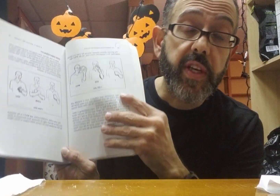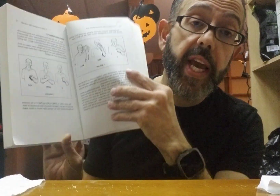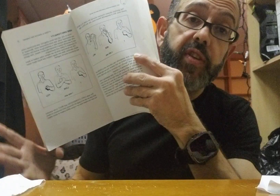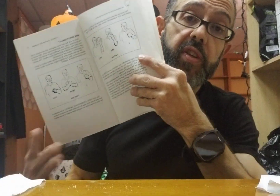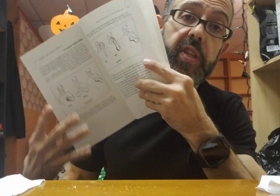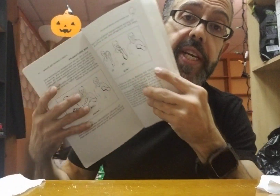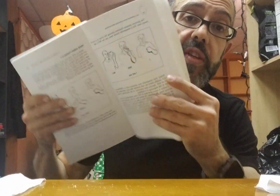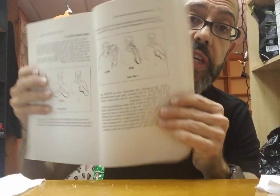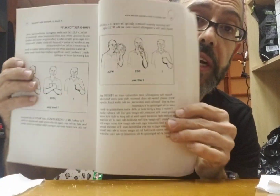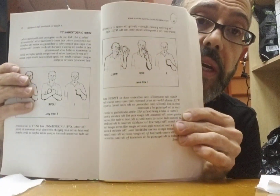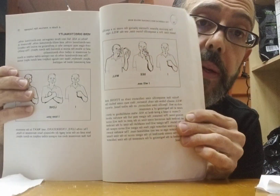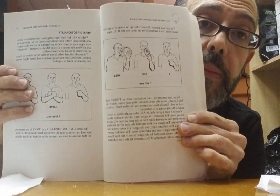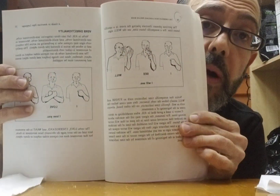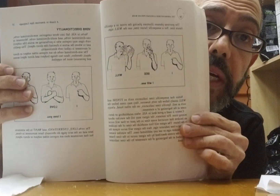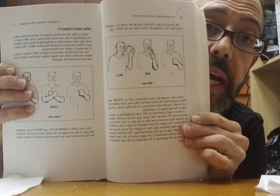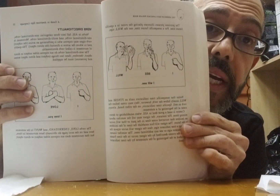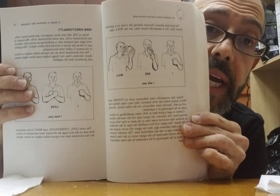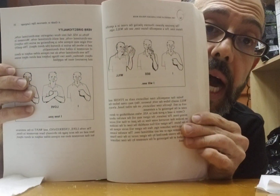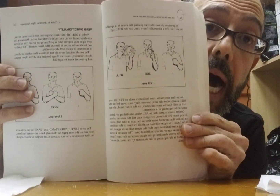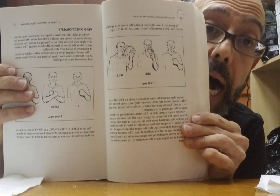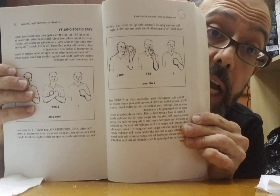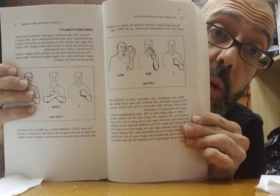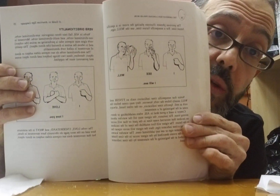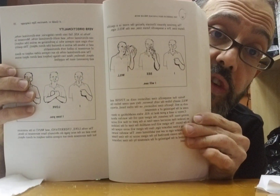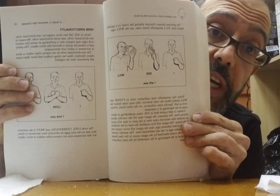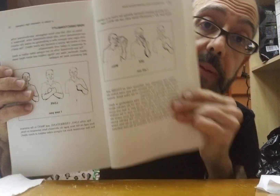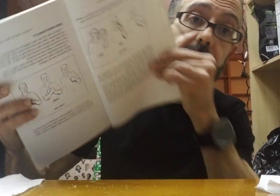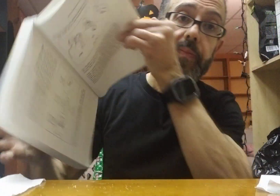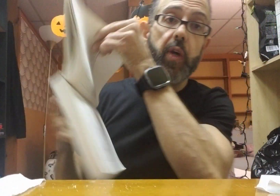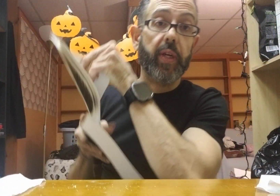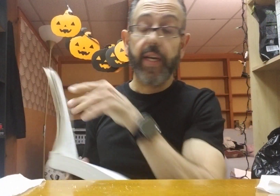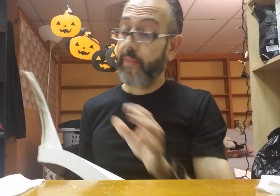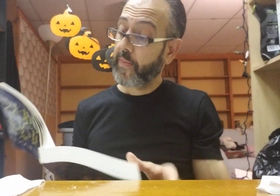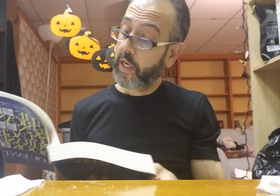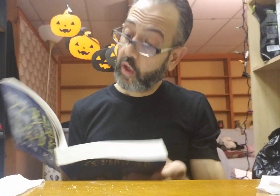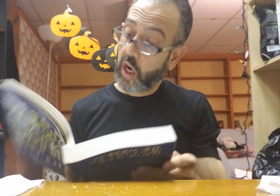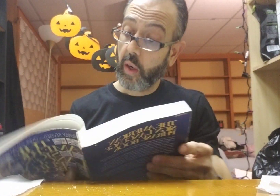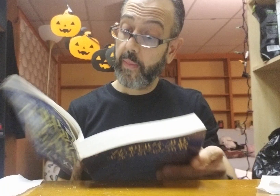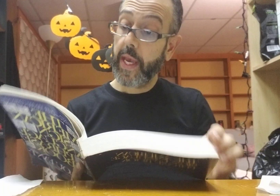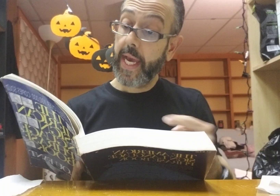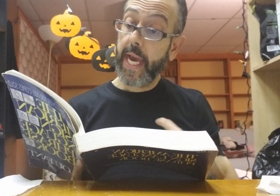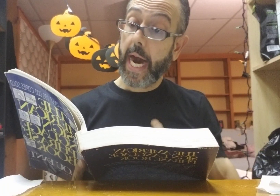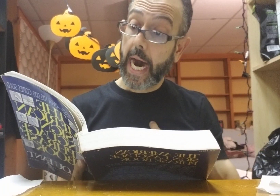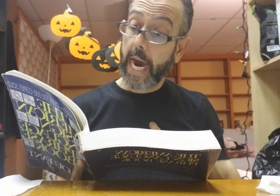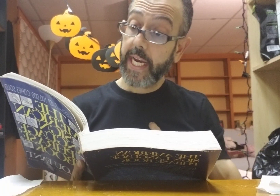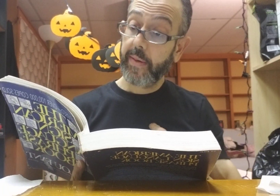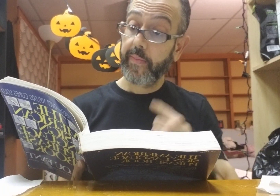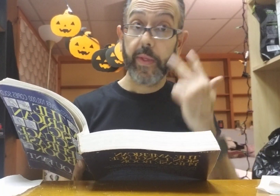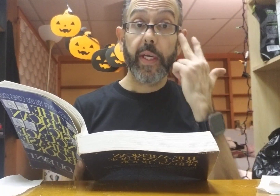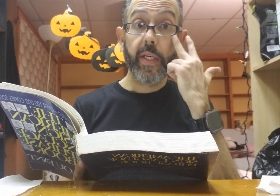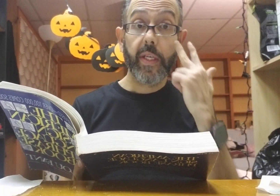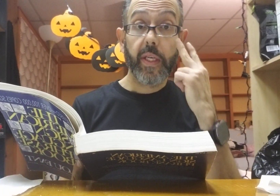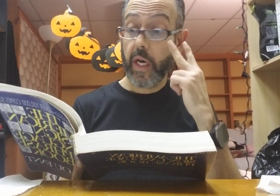as it states here, okay, I will see, okay? So, I